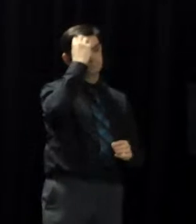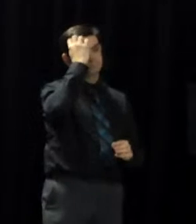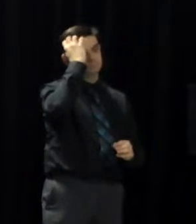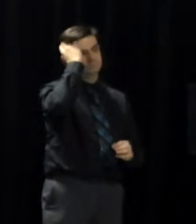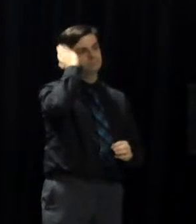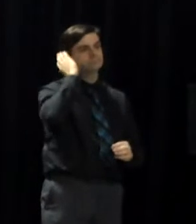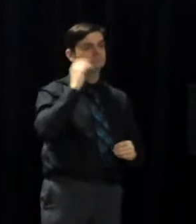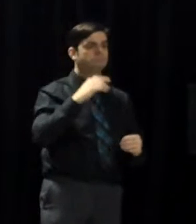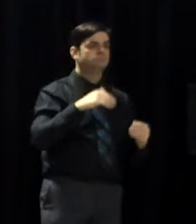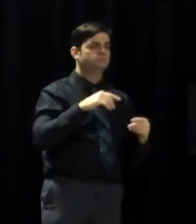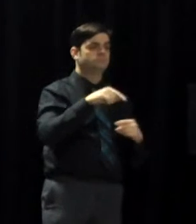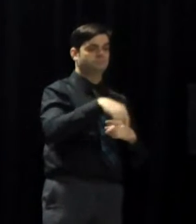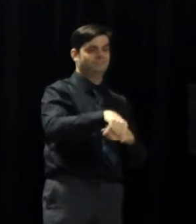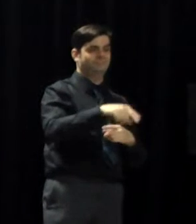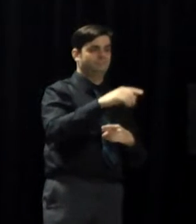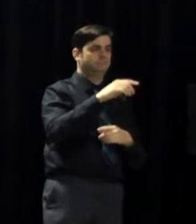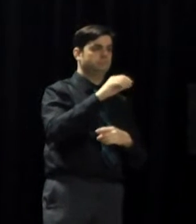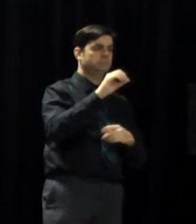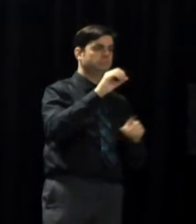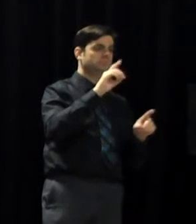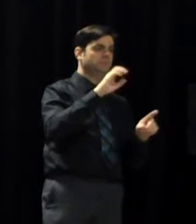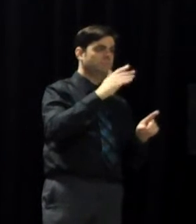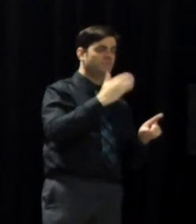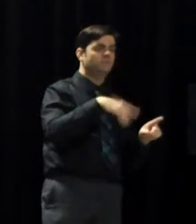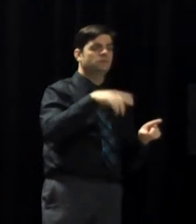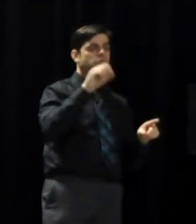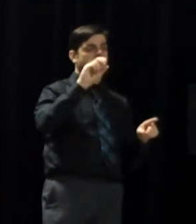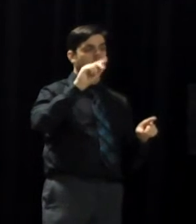Center. Wednesday on the 16th, back